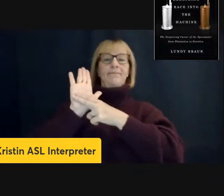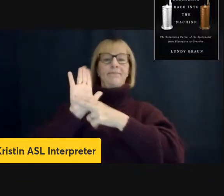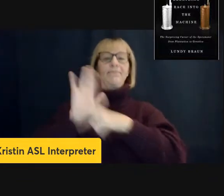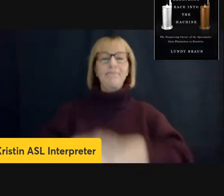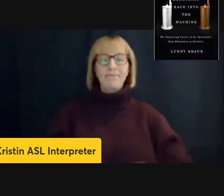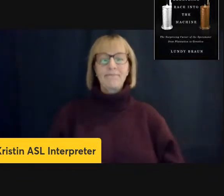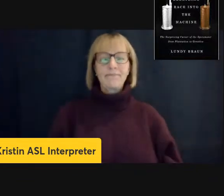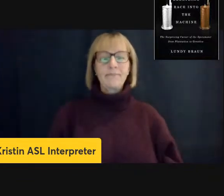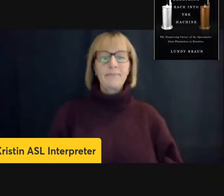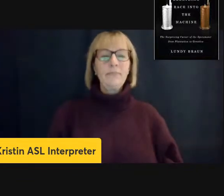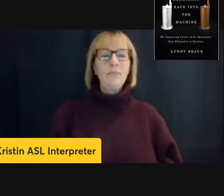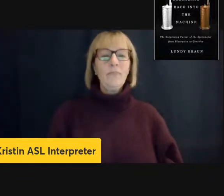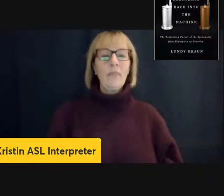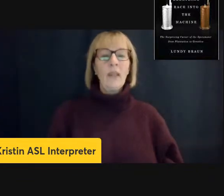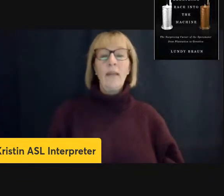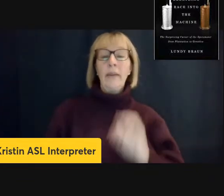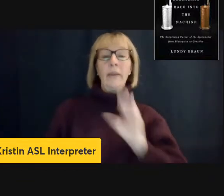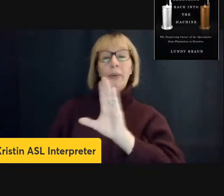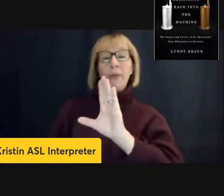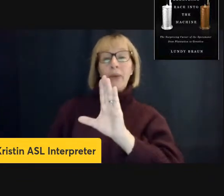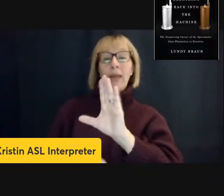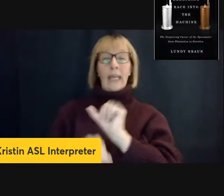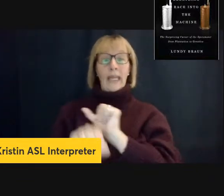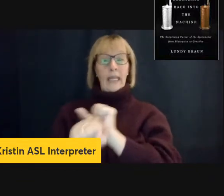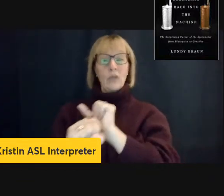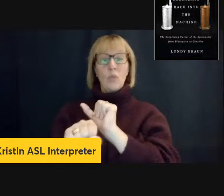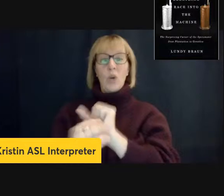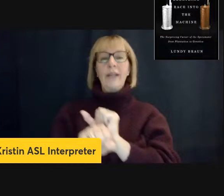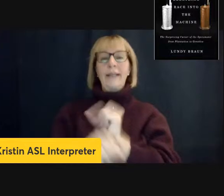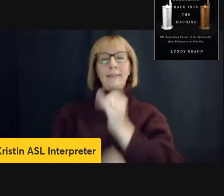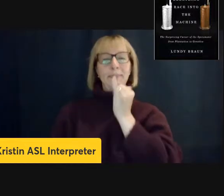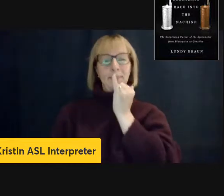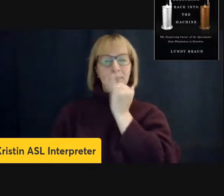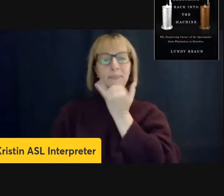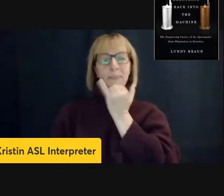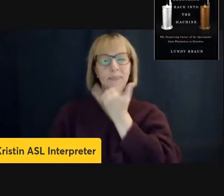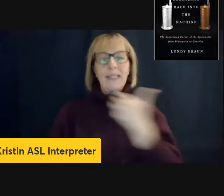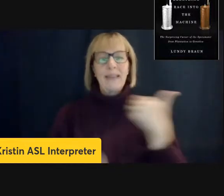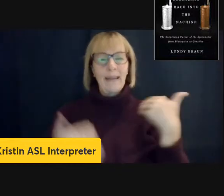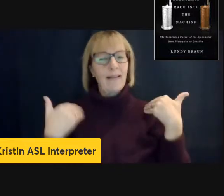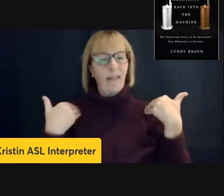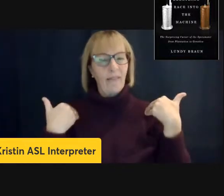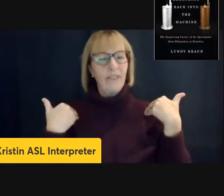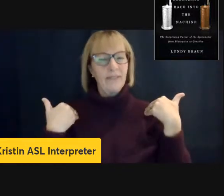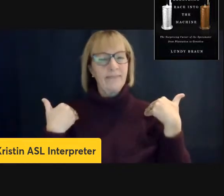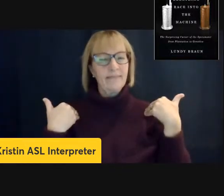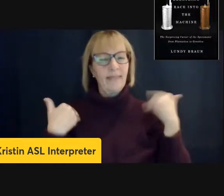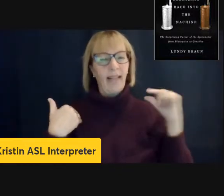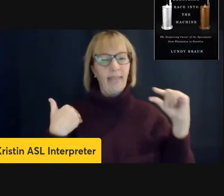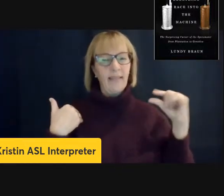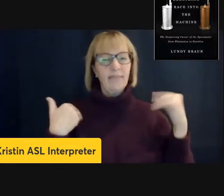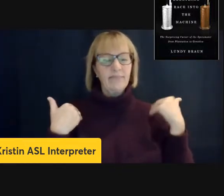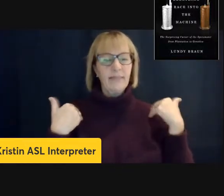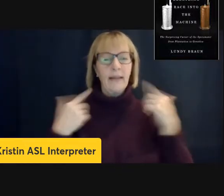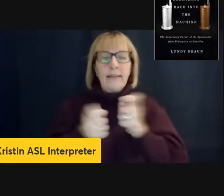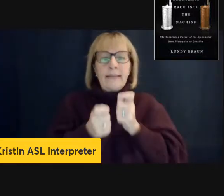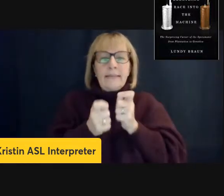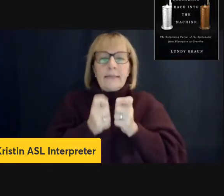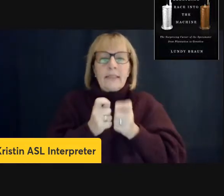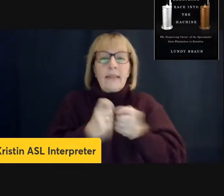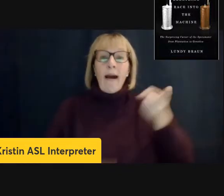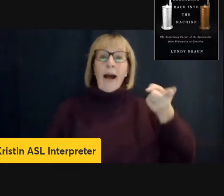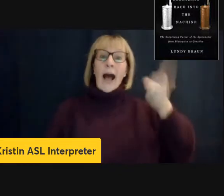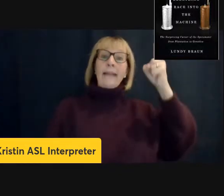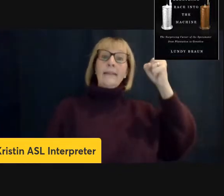But his work was fundamentally flawed in the sense that he didn't adjust for height